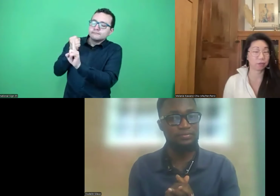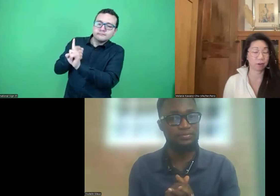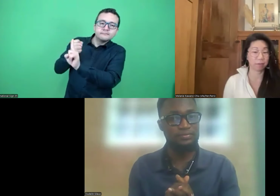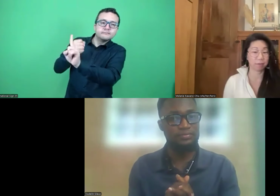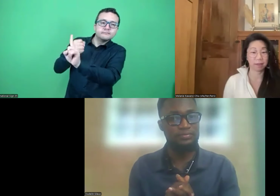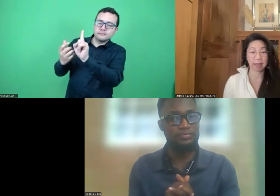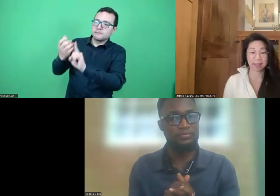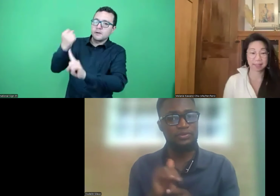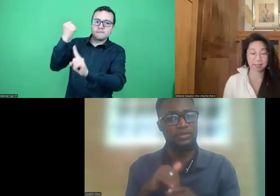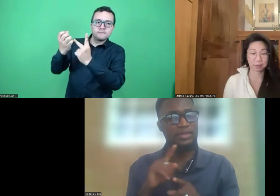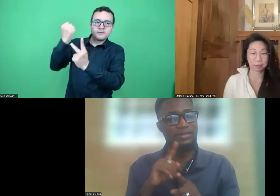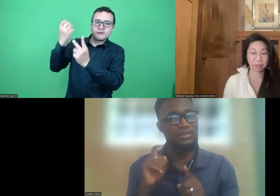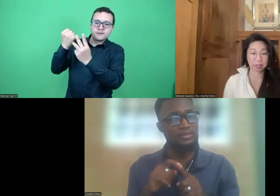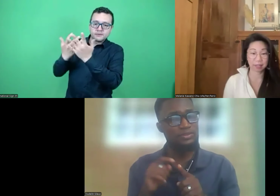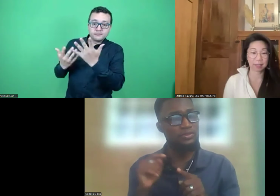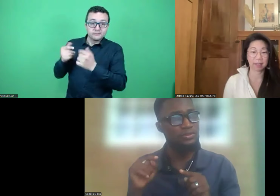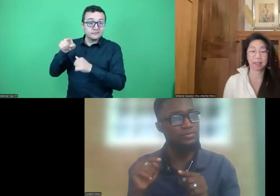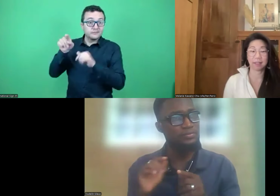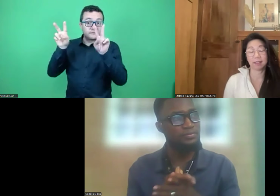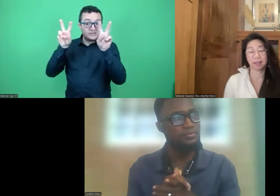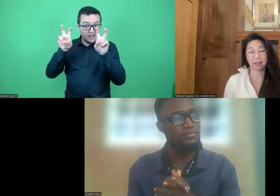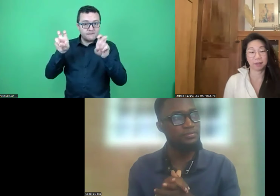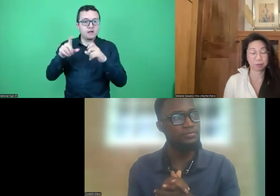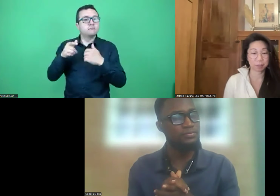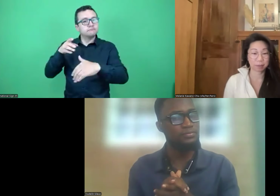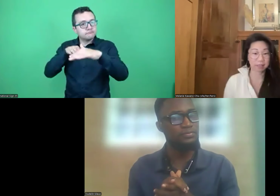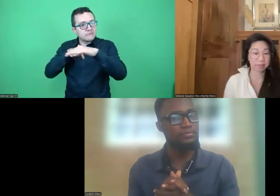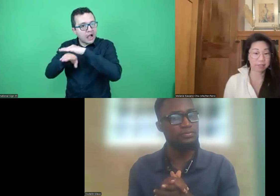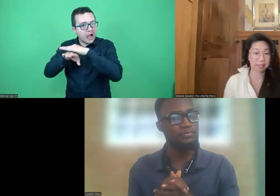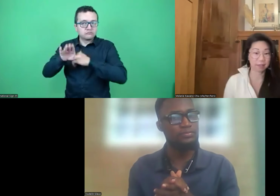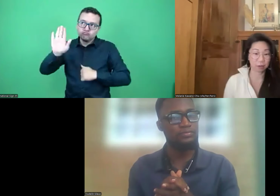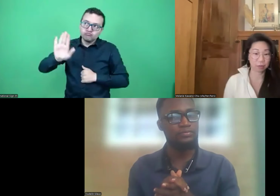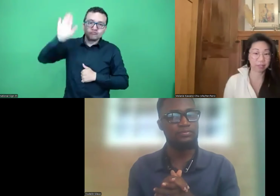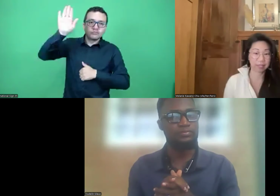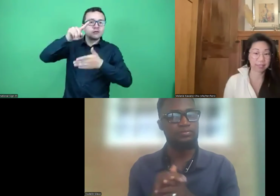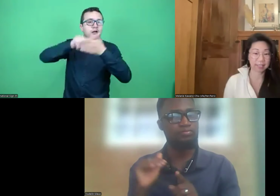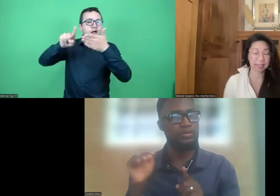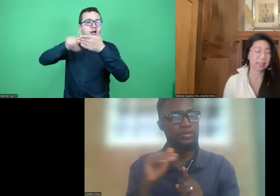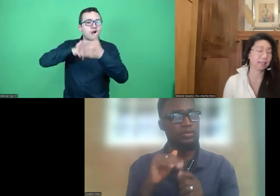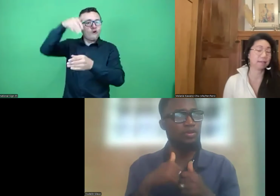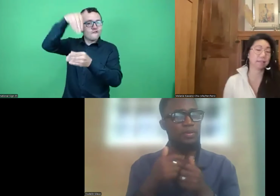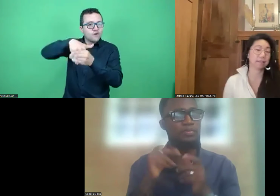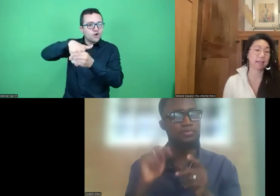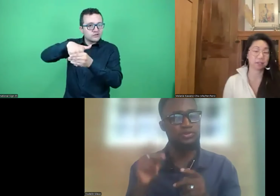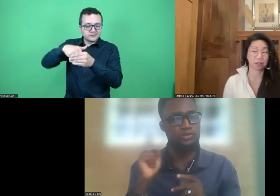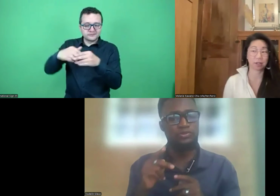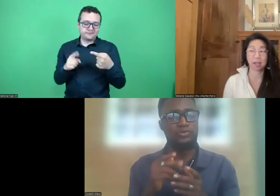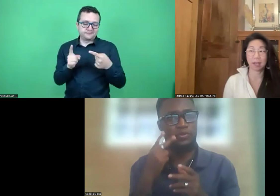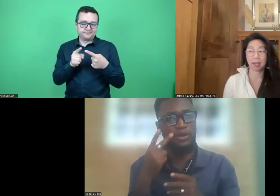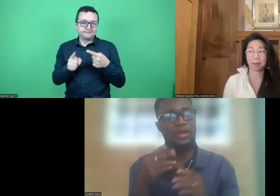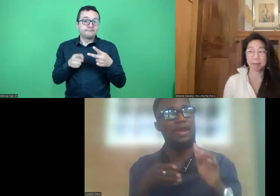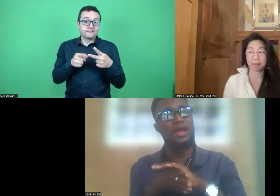ranged from access to voting, responsiveness in the COVID-19